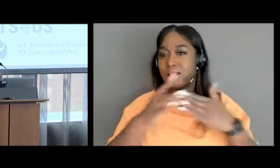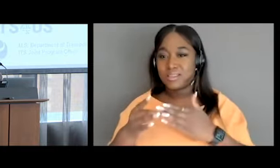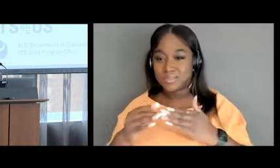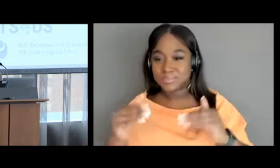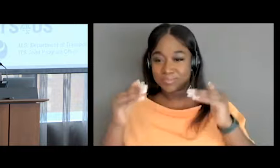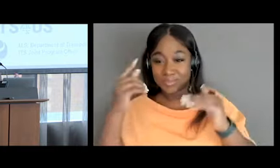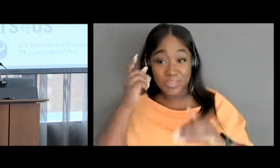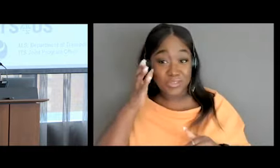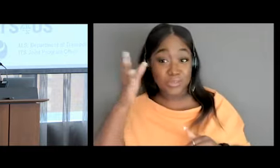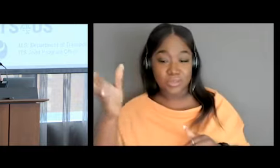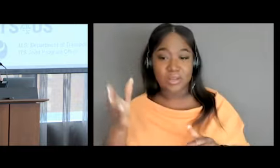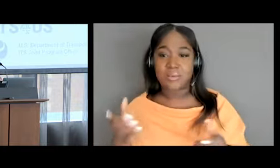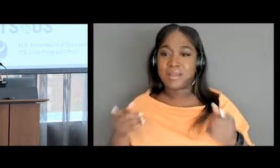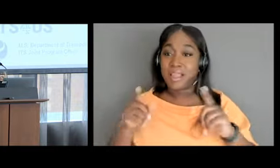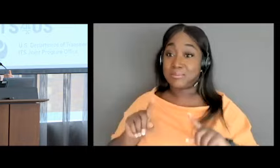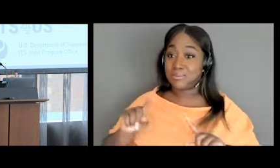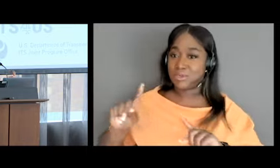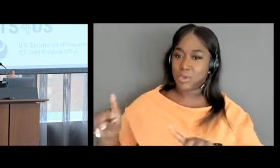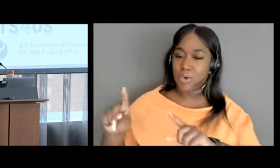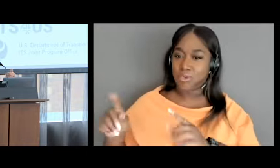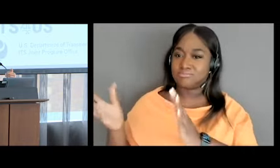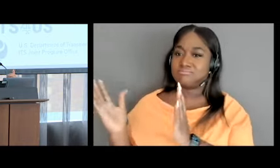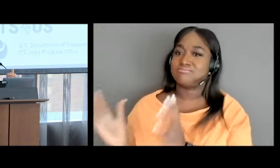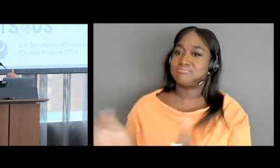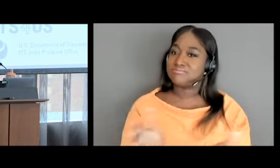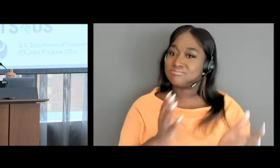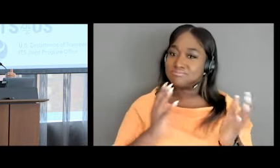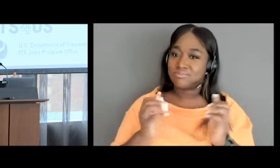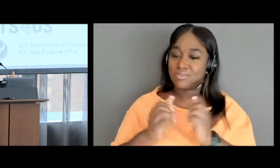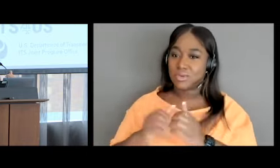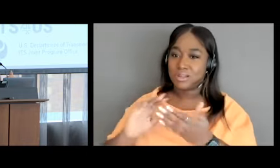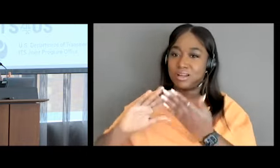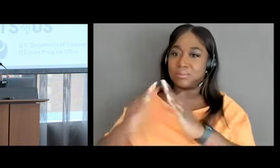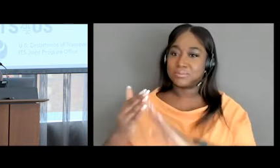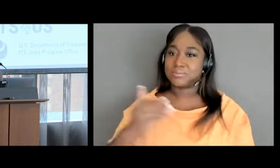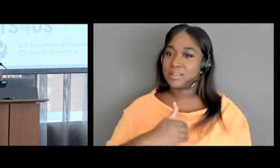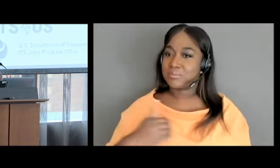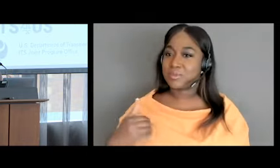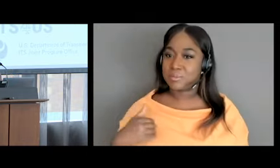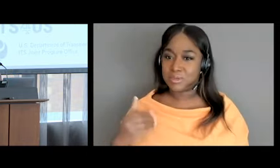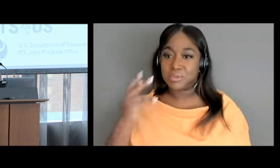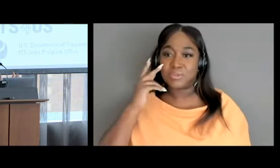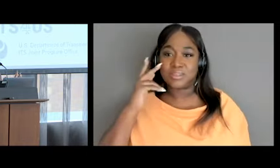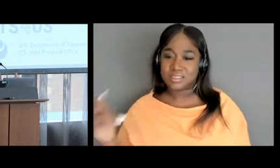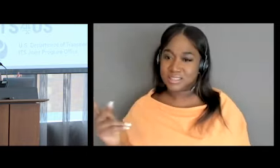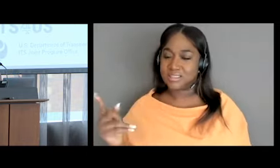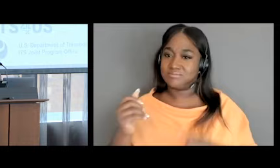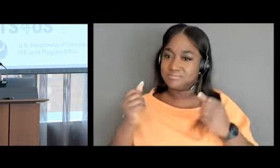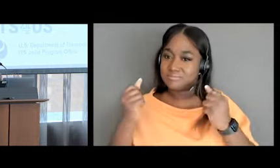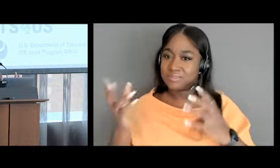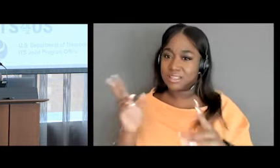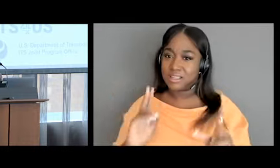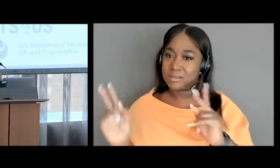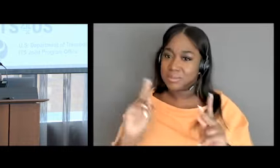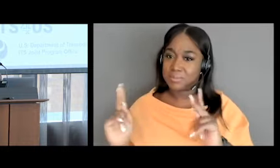our community, there are diverging both interests and views on what those